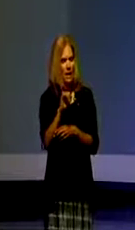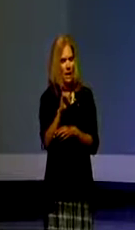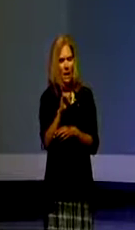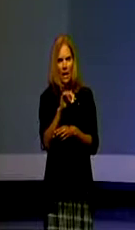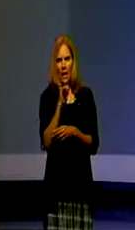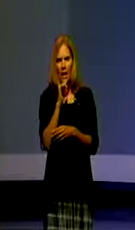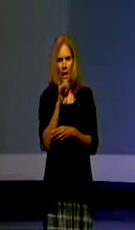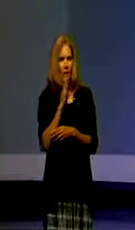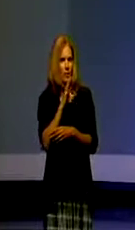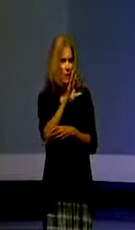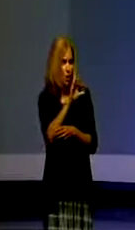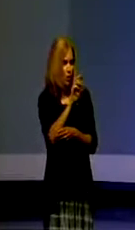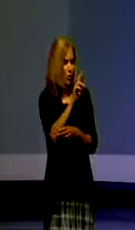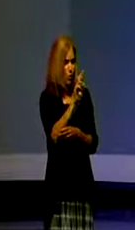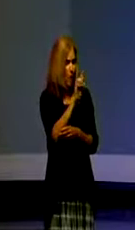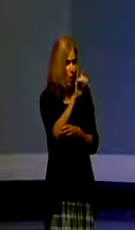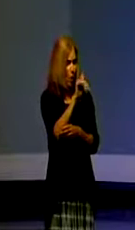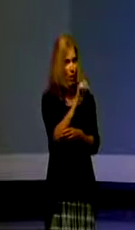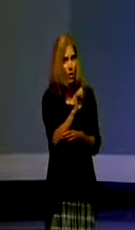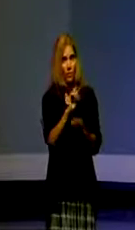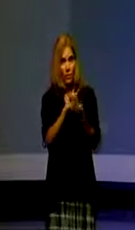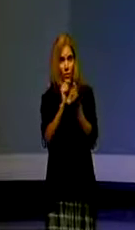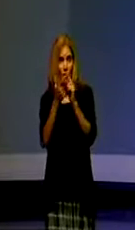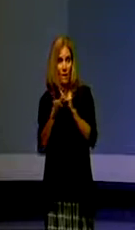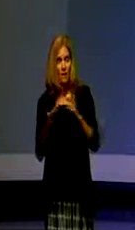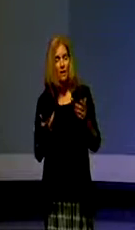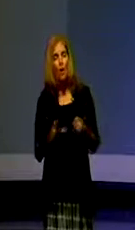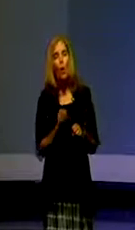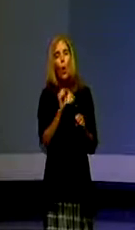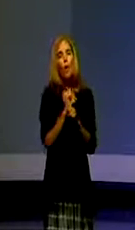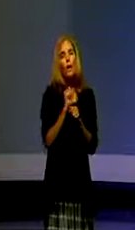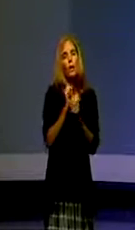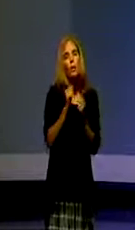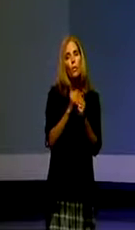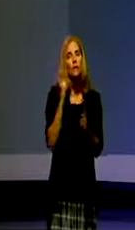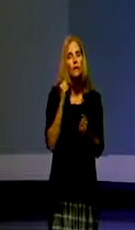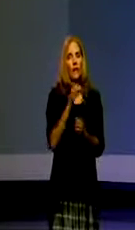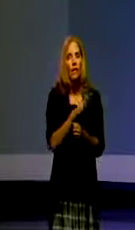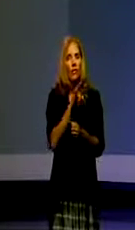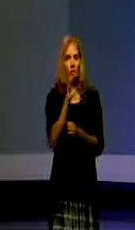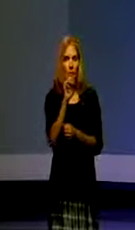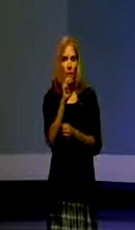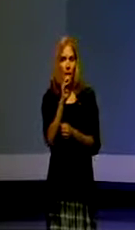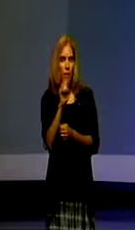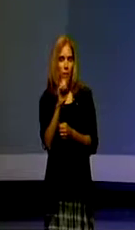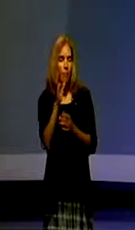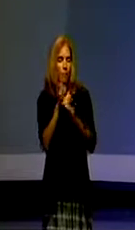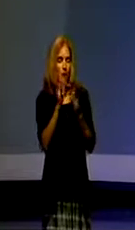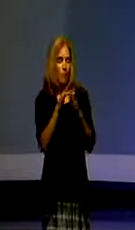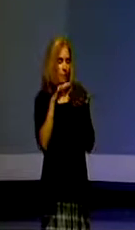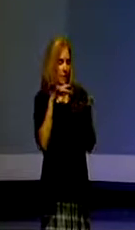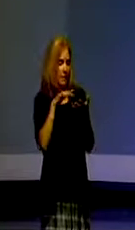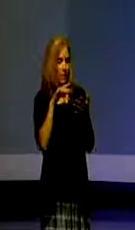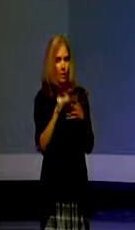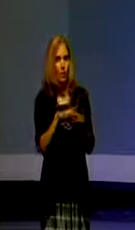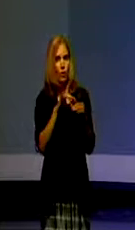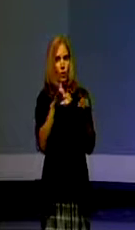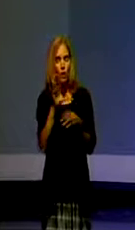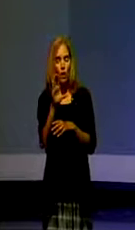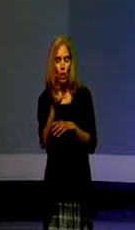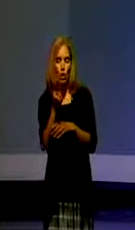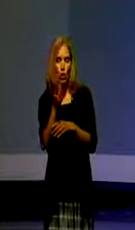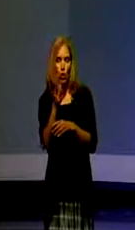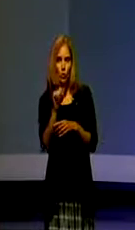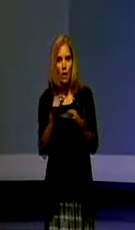speak Creole, but there was the translation. Working with the staff of the Emmaus Bible Seminary, being able to go to countries like